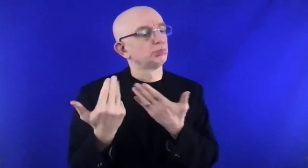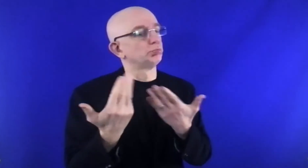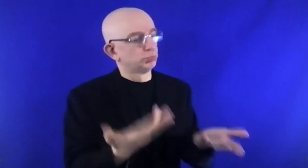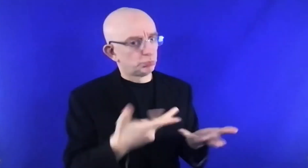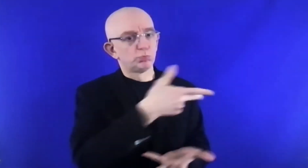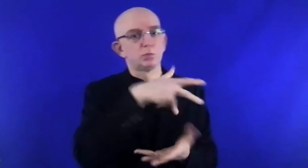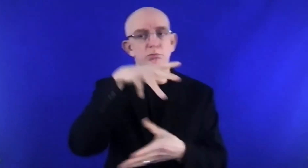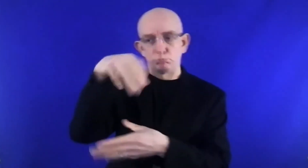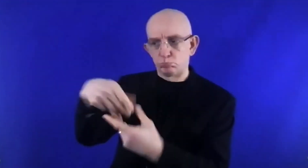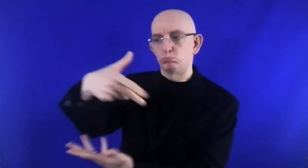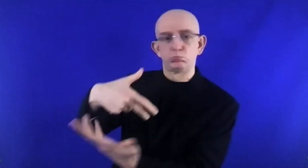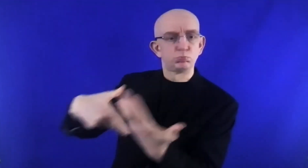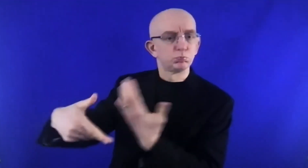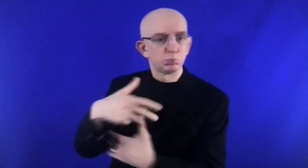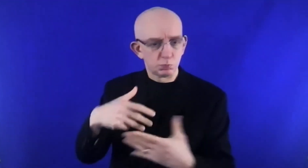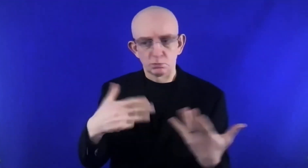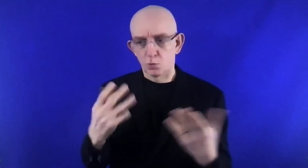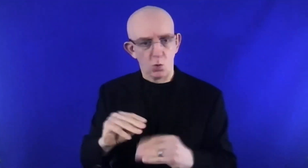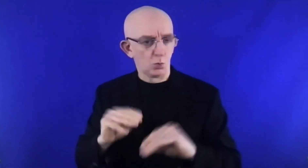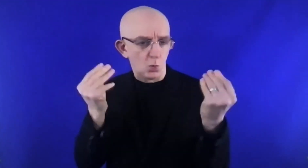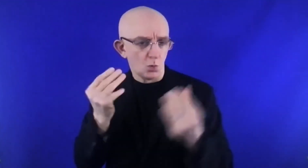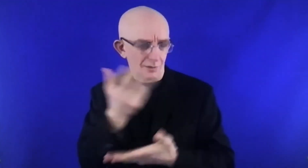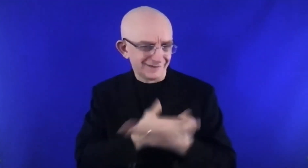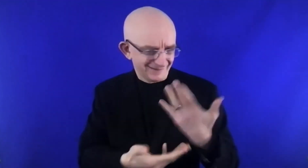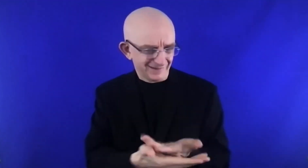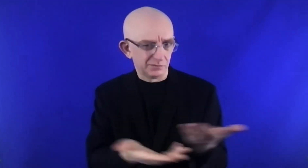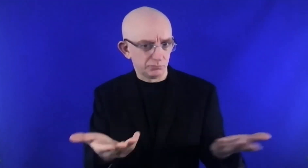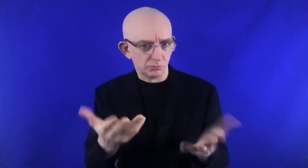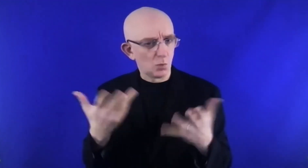would you say? What would be the answer?